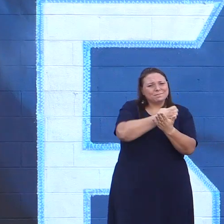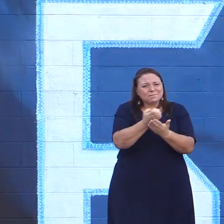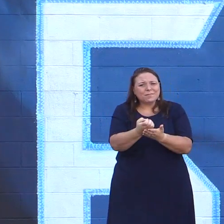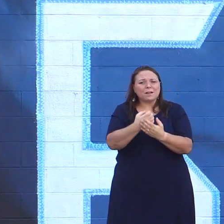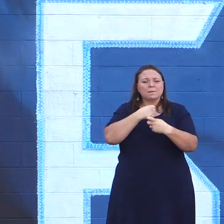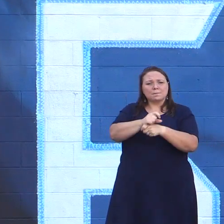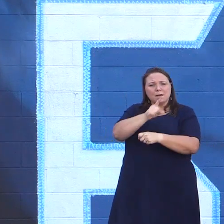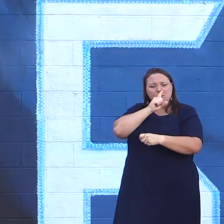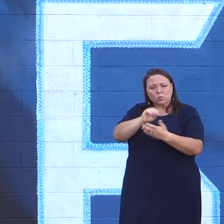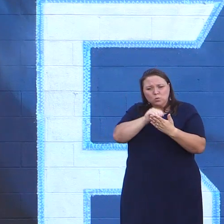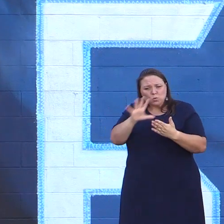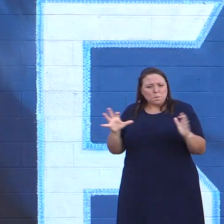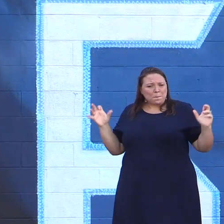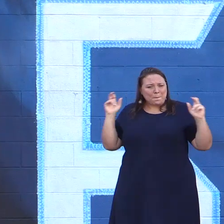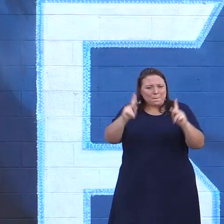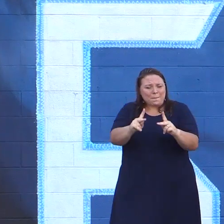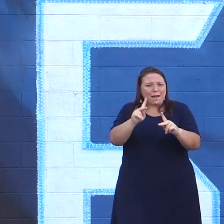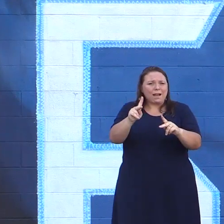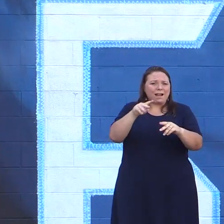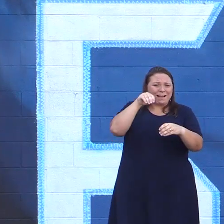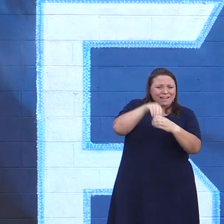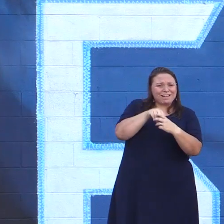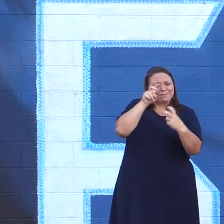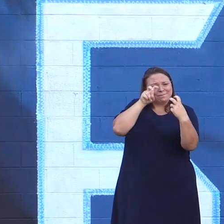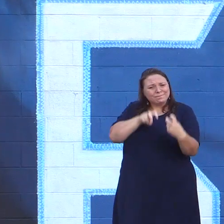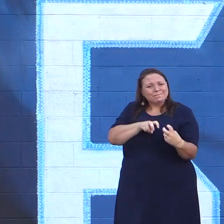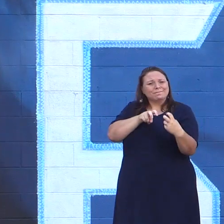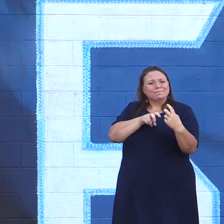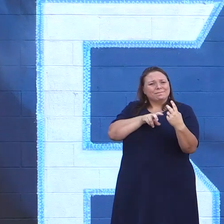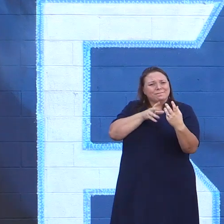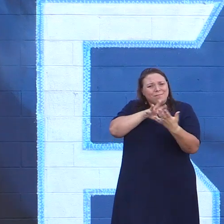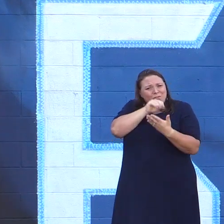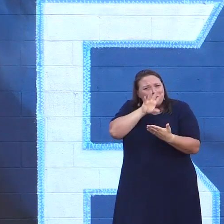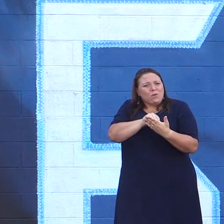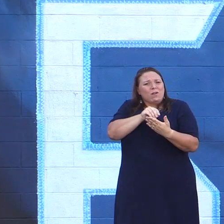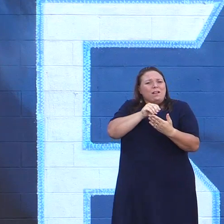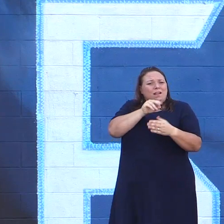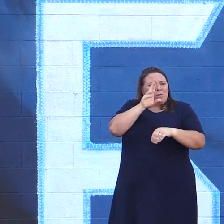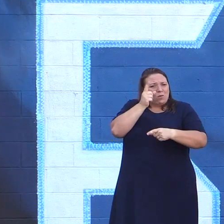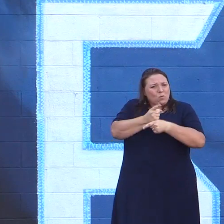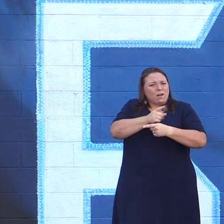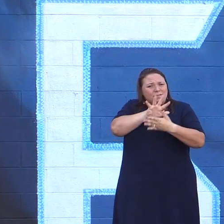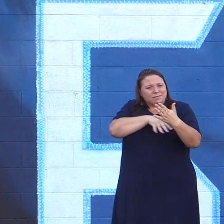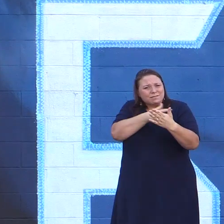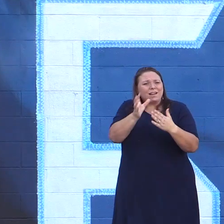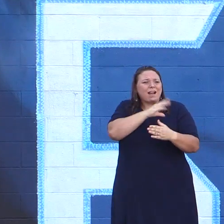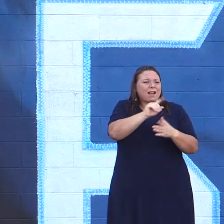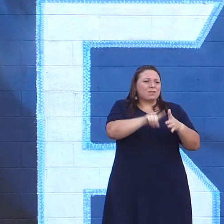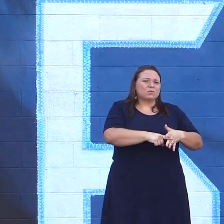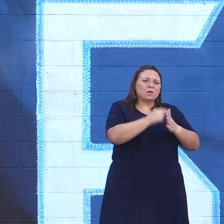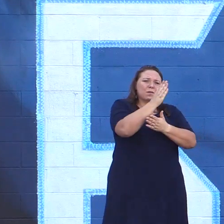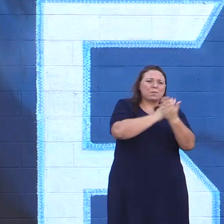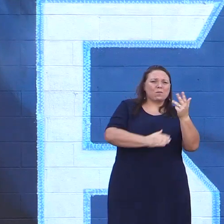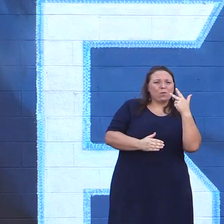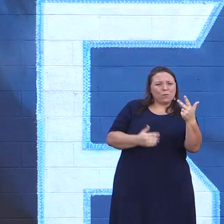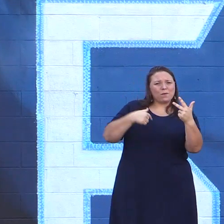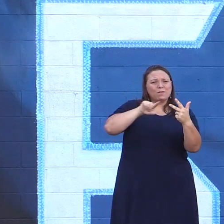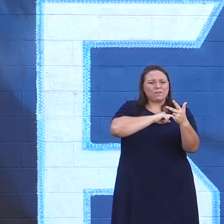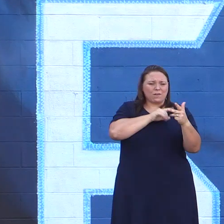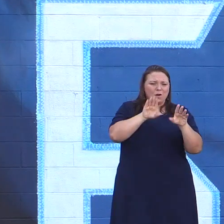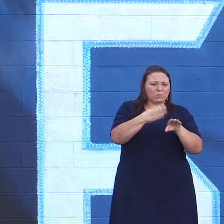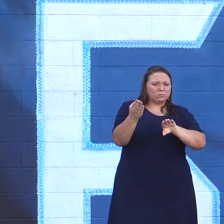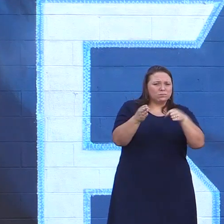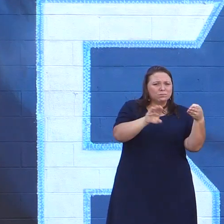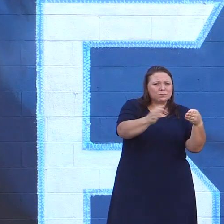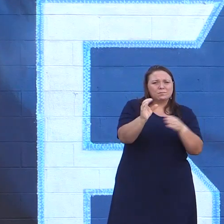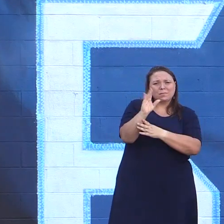can resume in-person learning on schedule, and create a path to begin phase 3 of our roadmap on October the